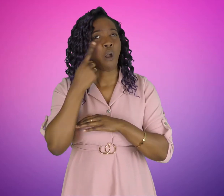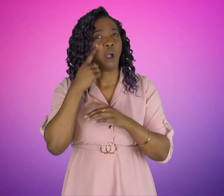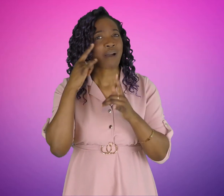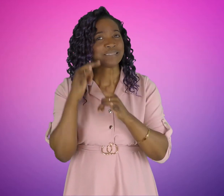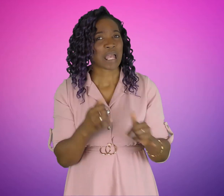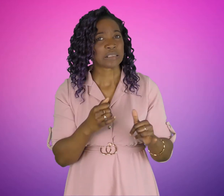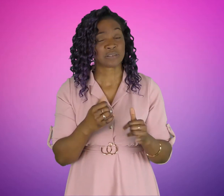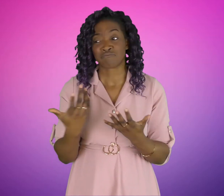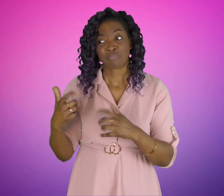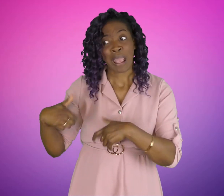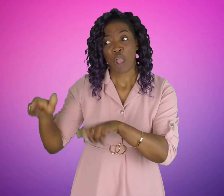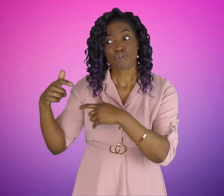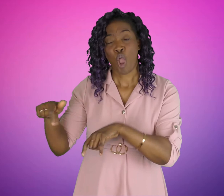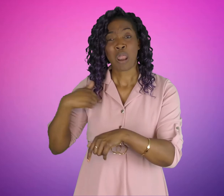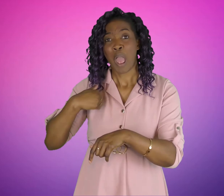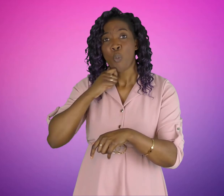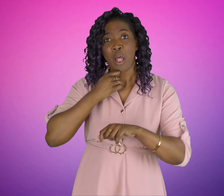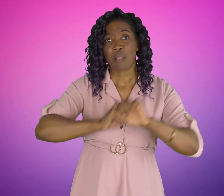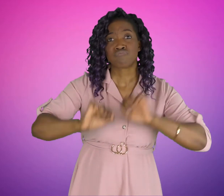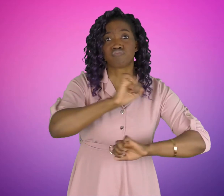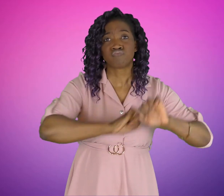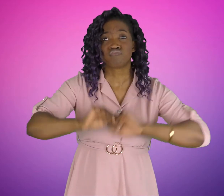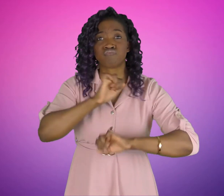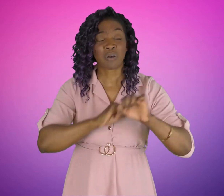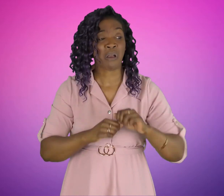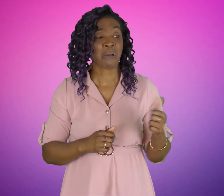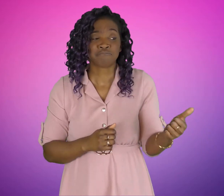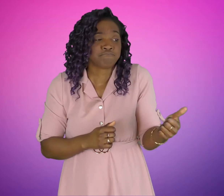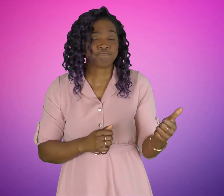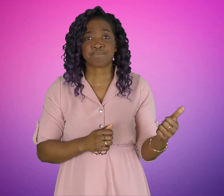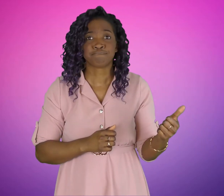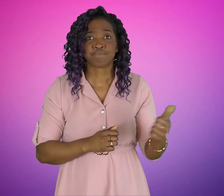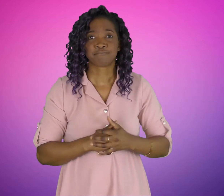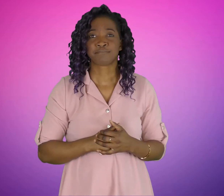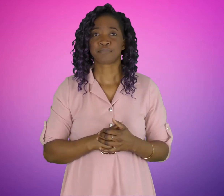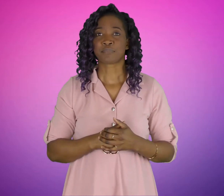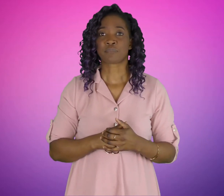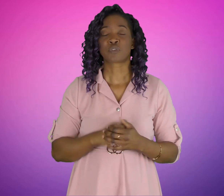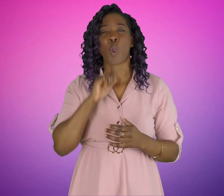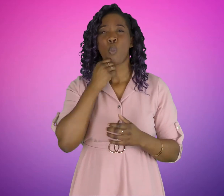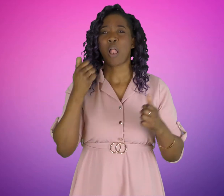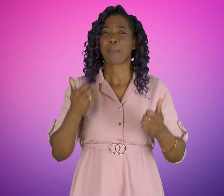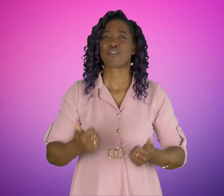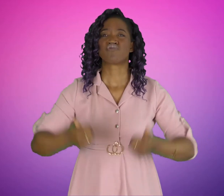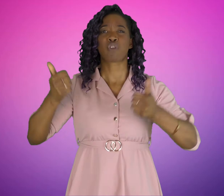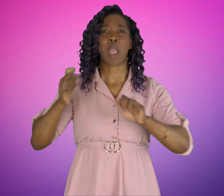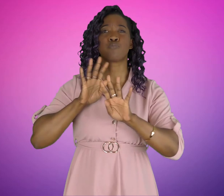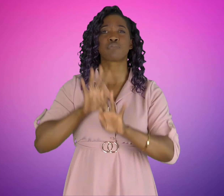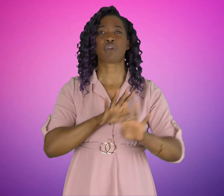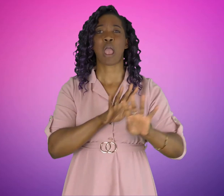the producer's just popped out to have his eyes tested. You can just carry on. I'll work round you. Sure, okay.